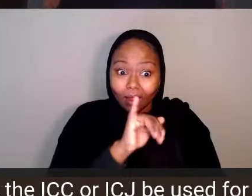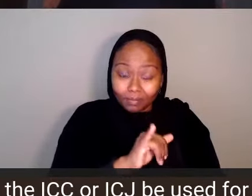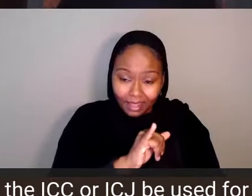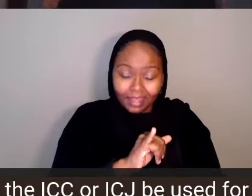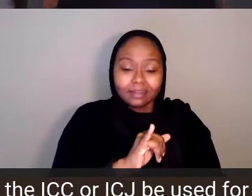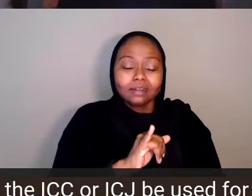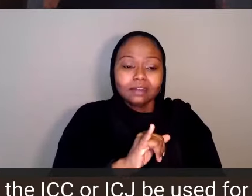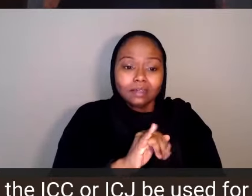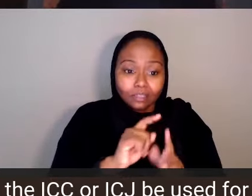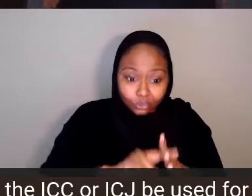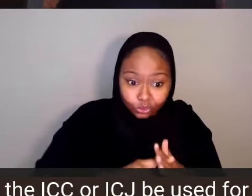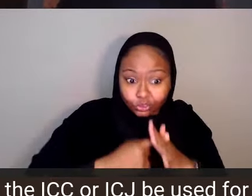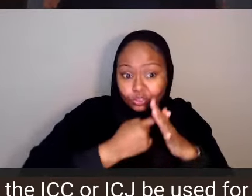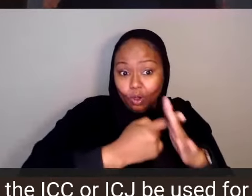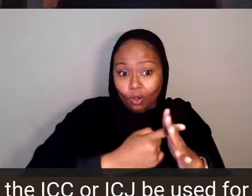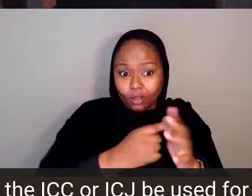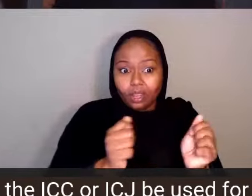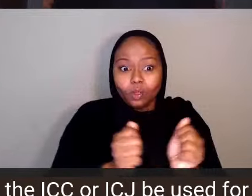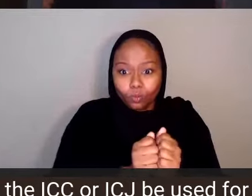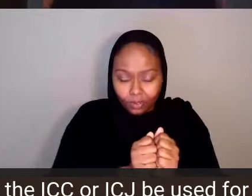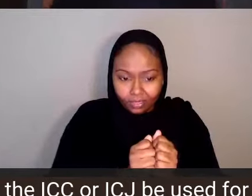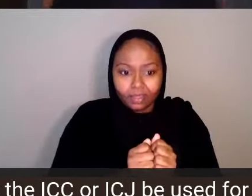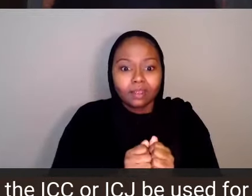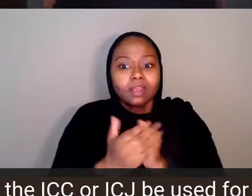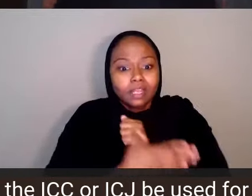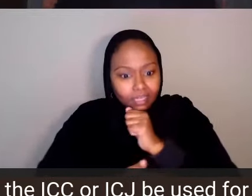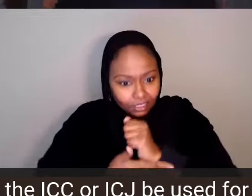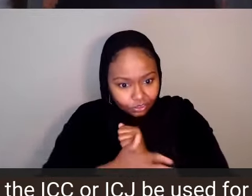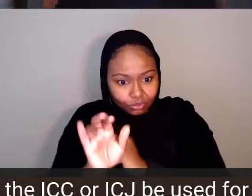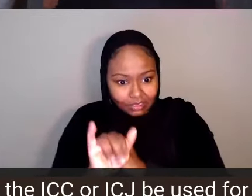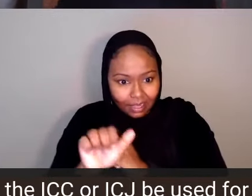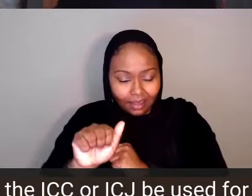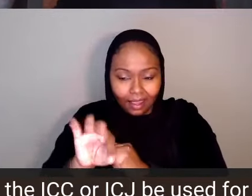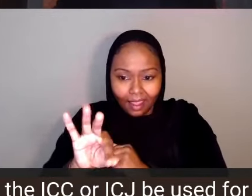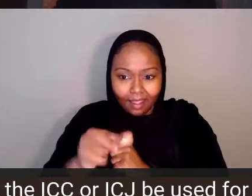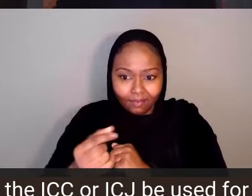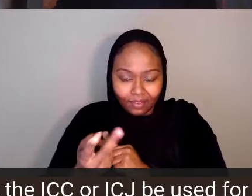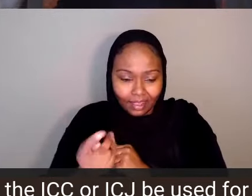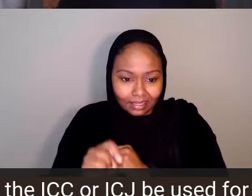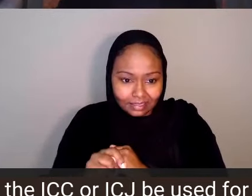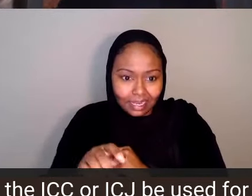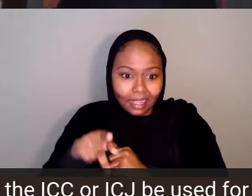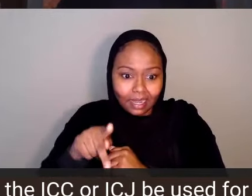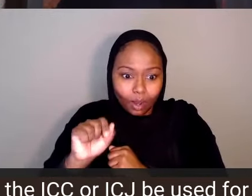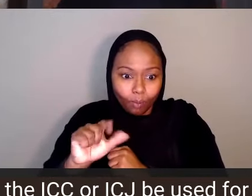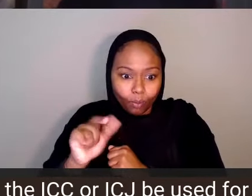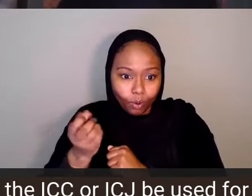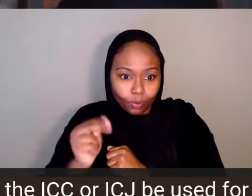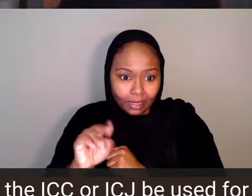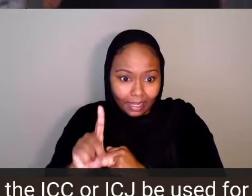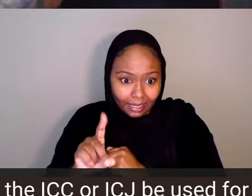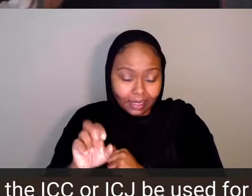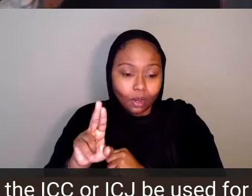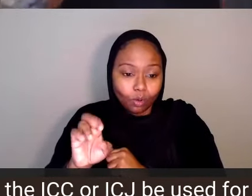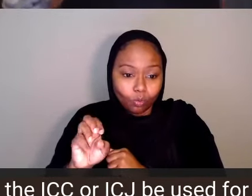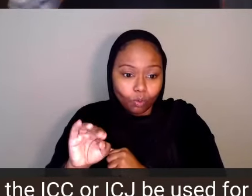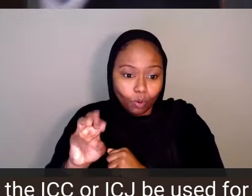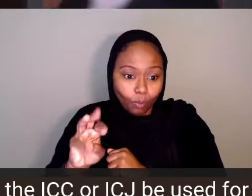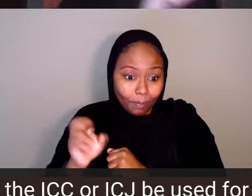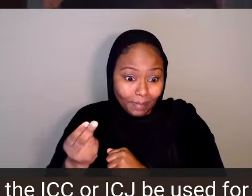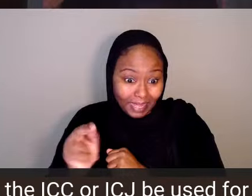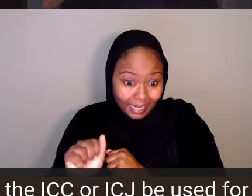began in countries like Afghanistan or Poland, Lithuania, Romania,